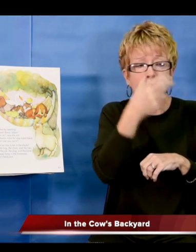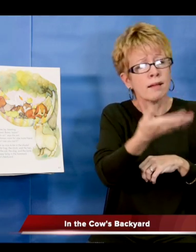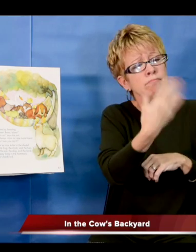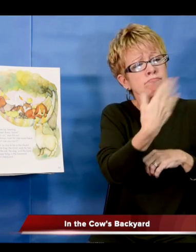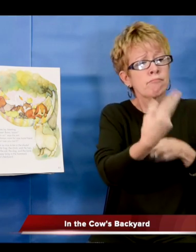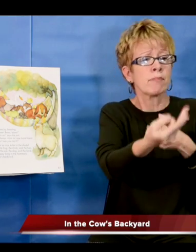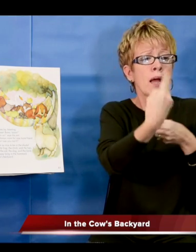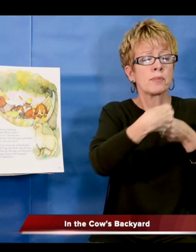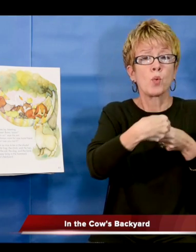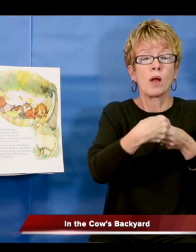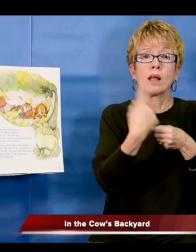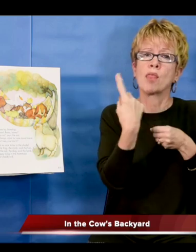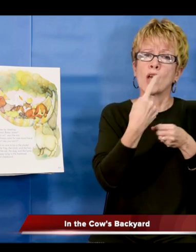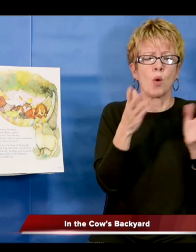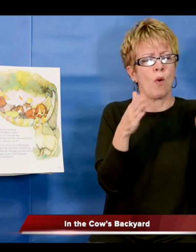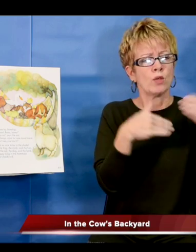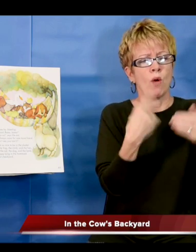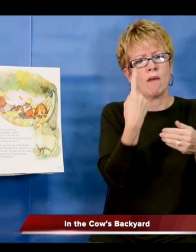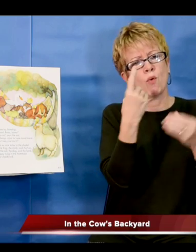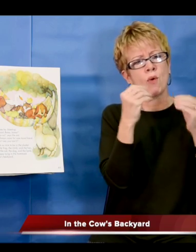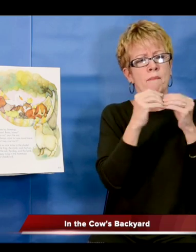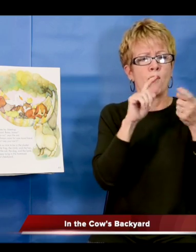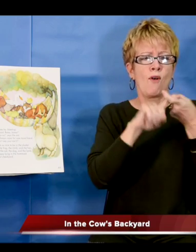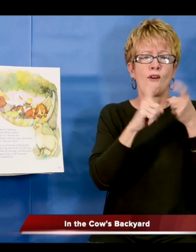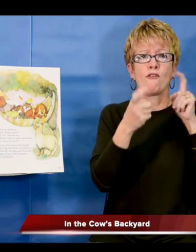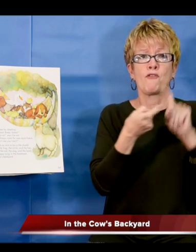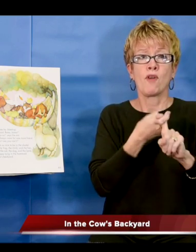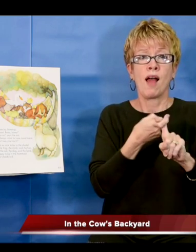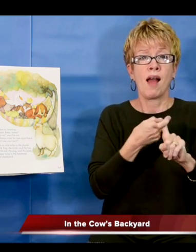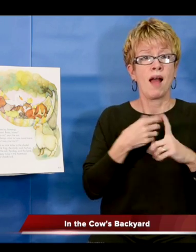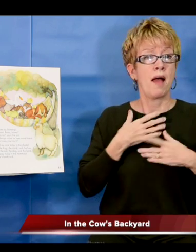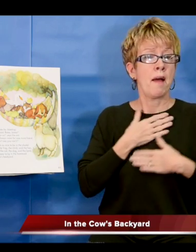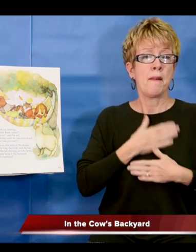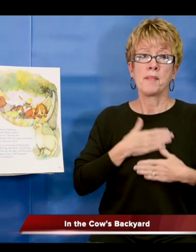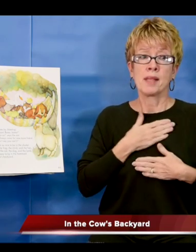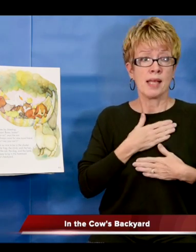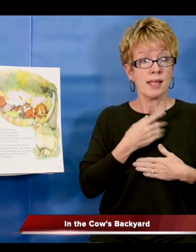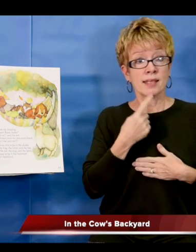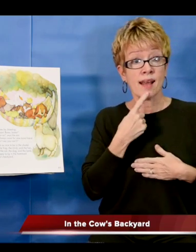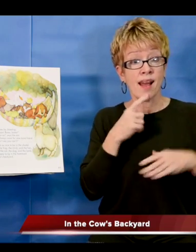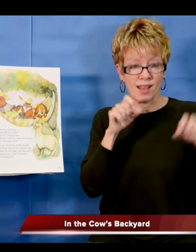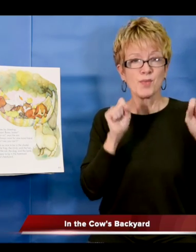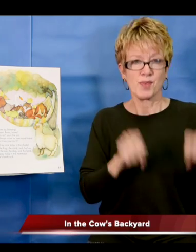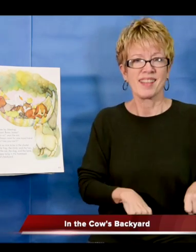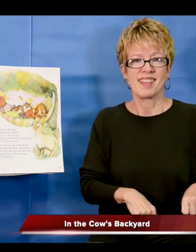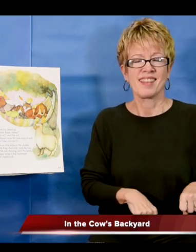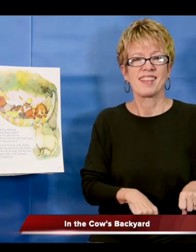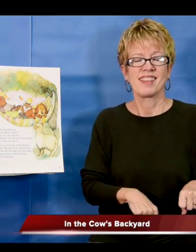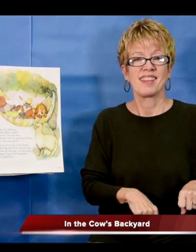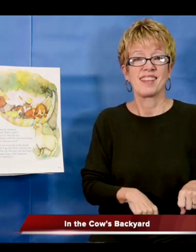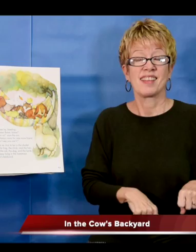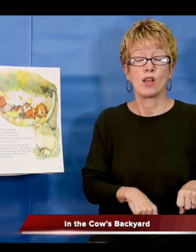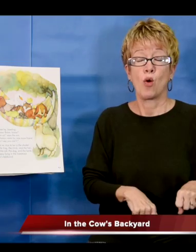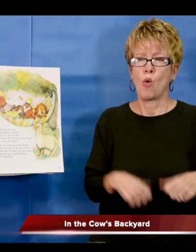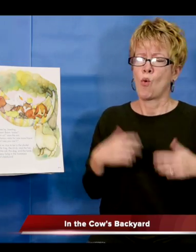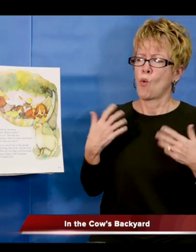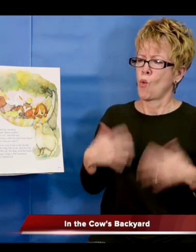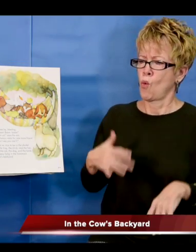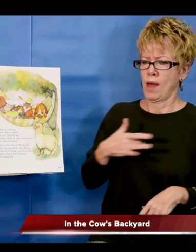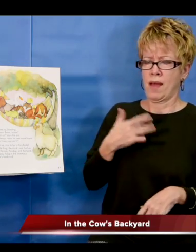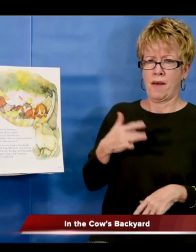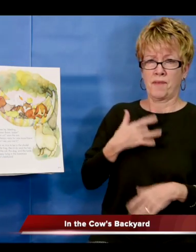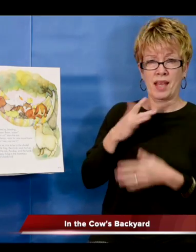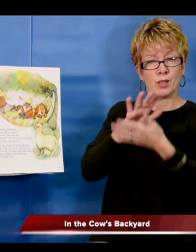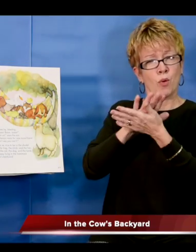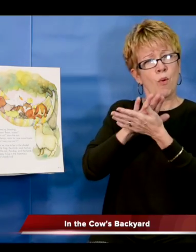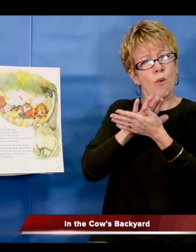ant. There's always room for one more friend. Please don't say you can't. My, it feels